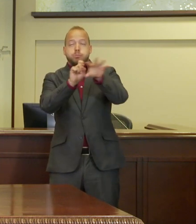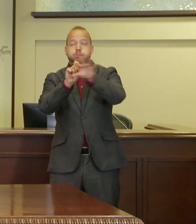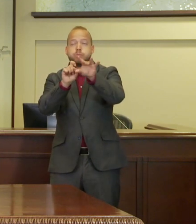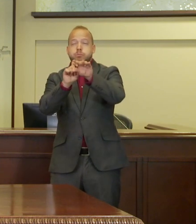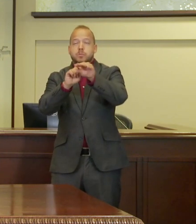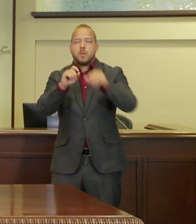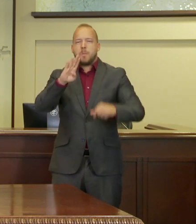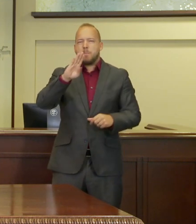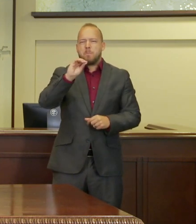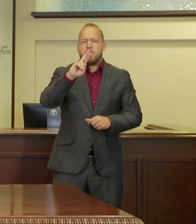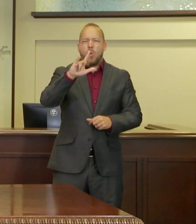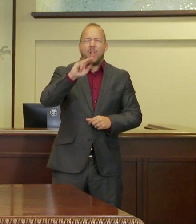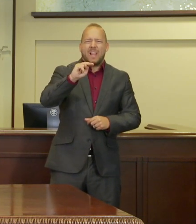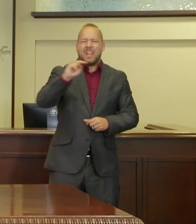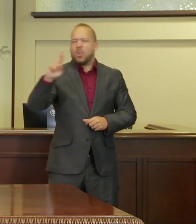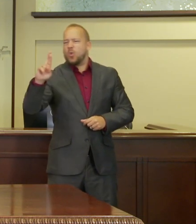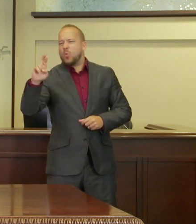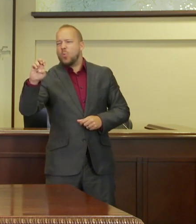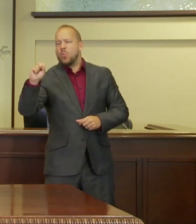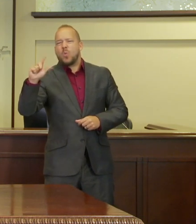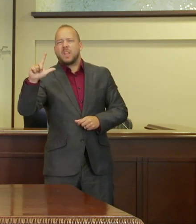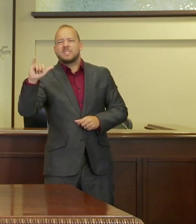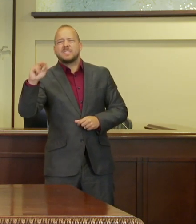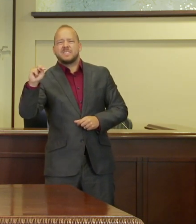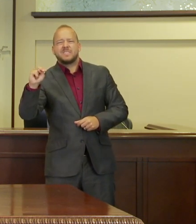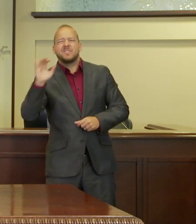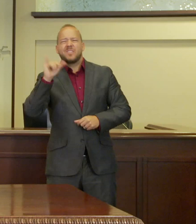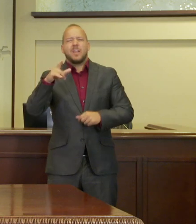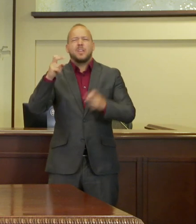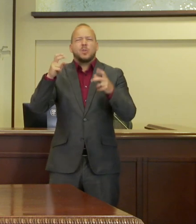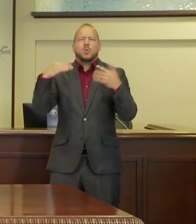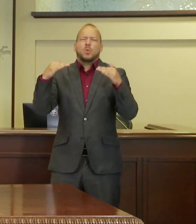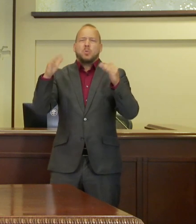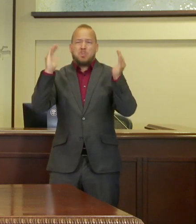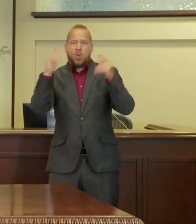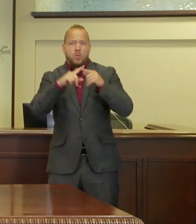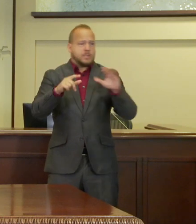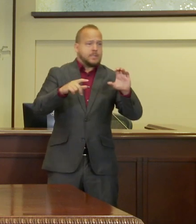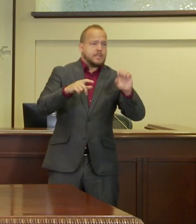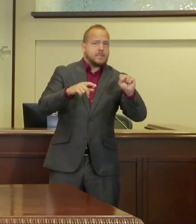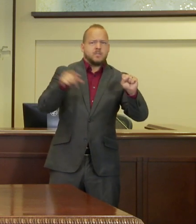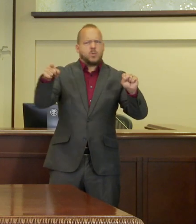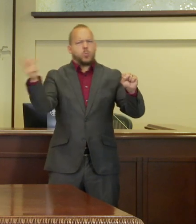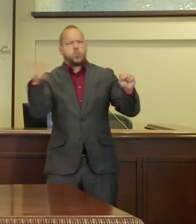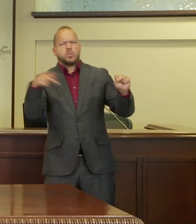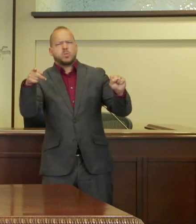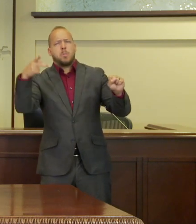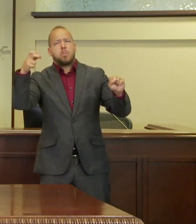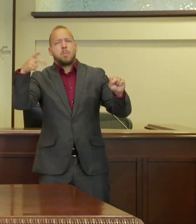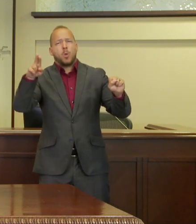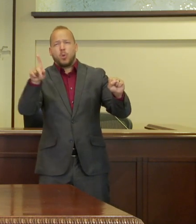That is actually a little worse than CS gas because when you're exposed to that, that sticks with you for about 90